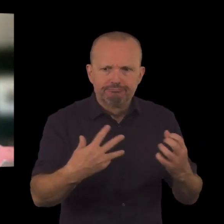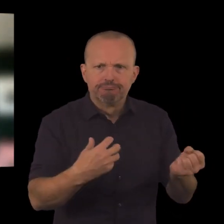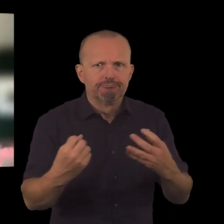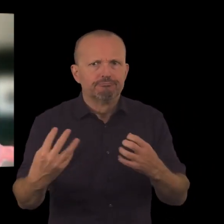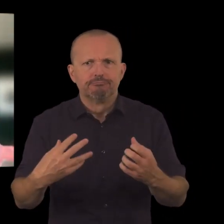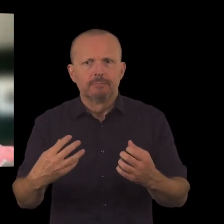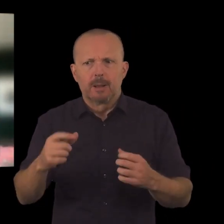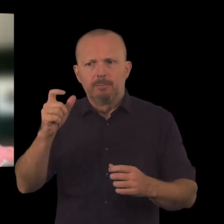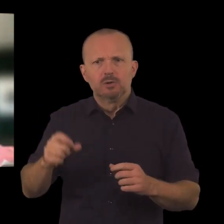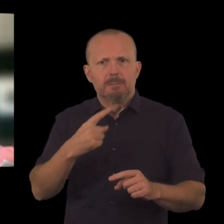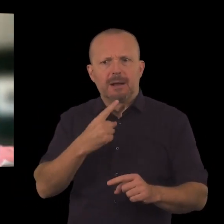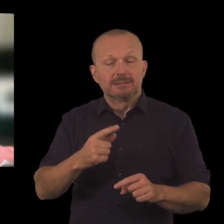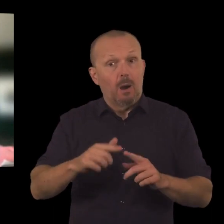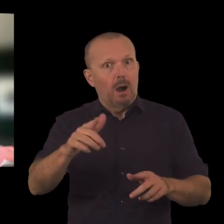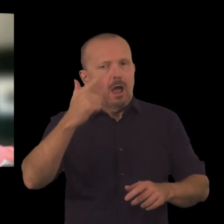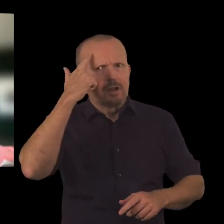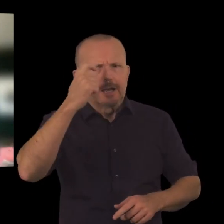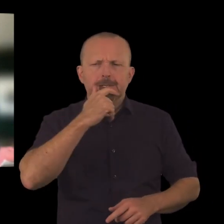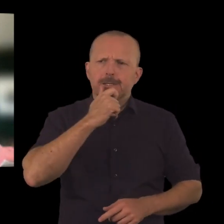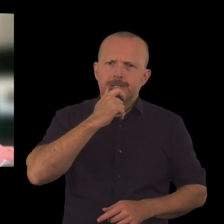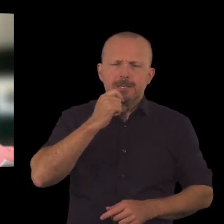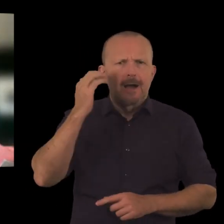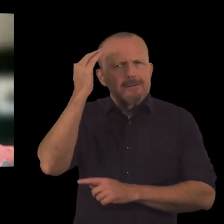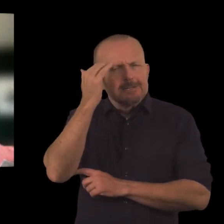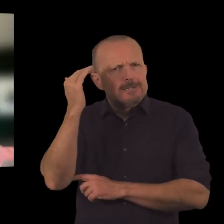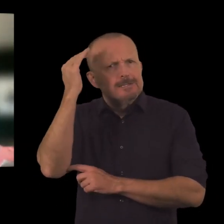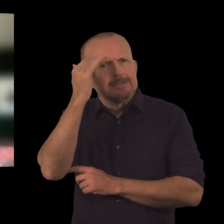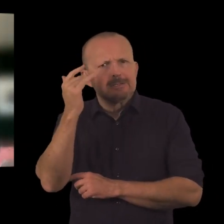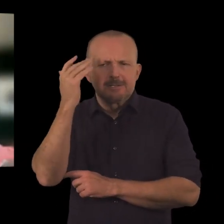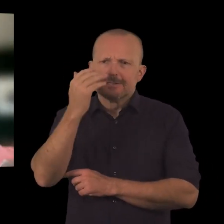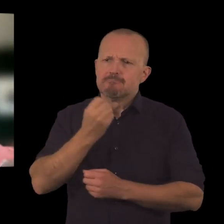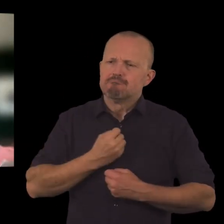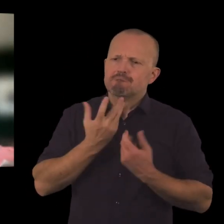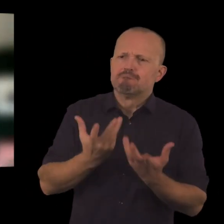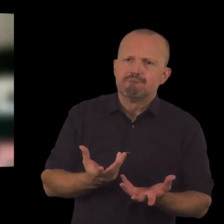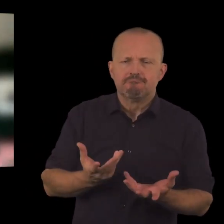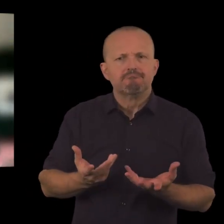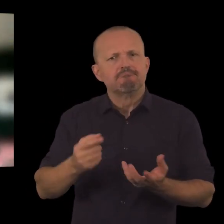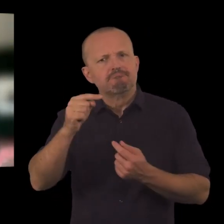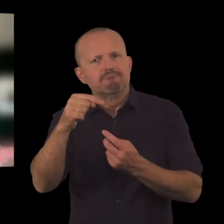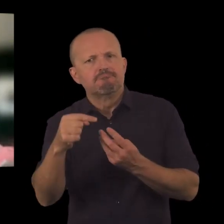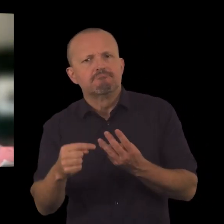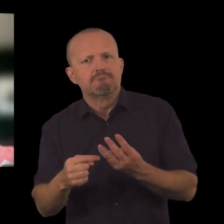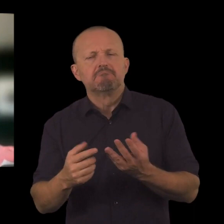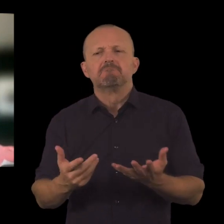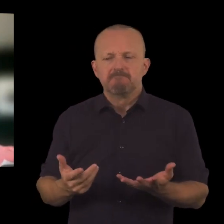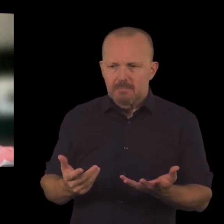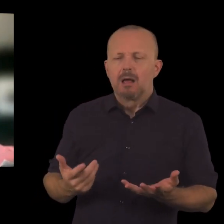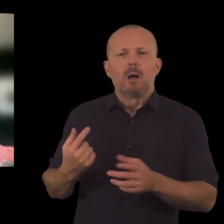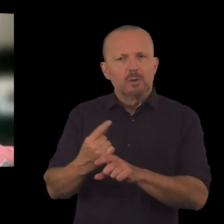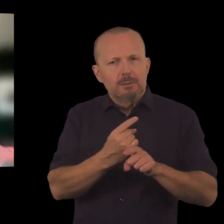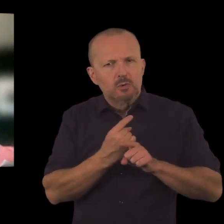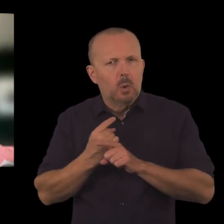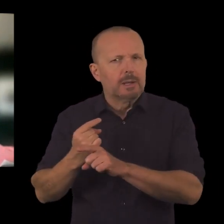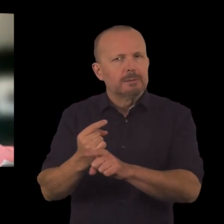So if we're making a work, a new show, we sit down and have a series of hui. So usually